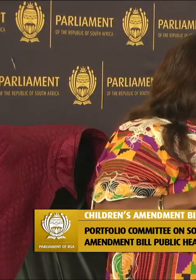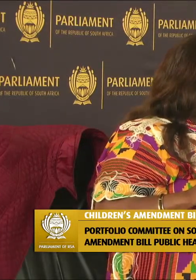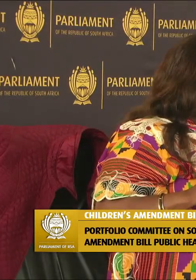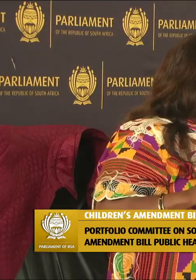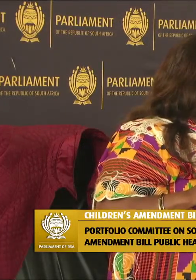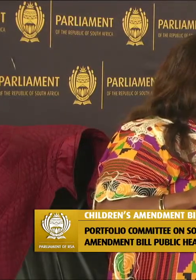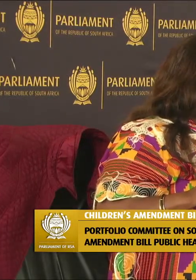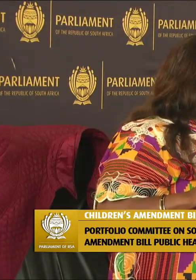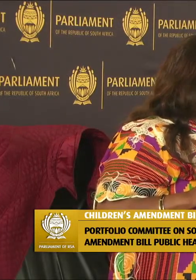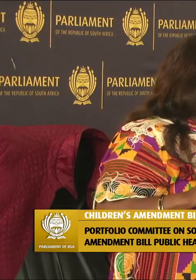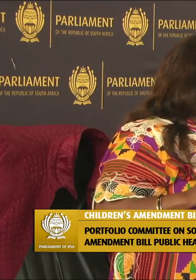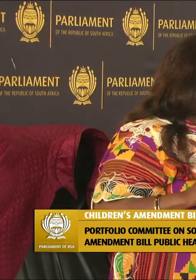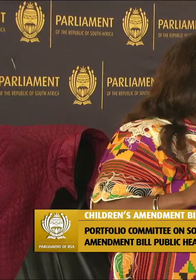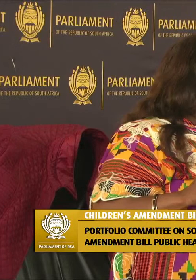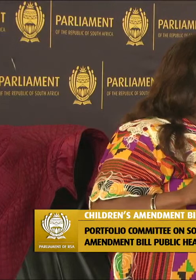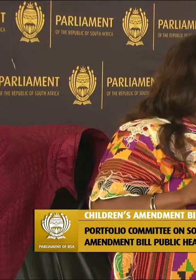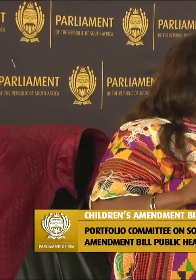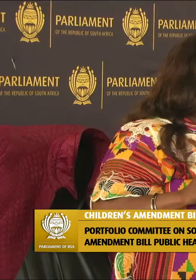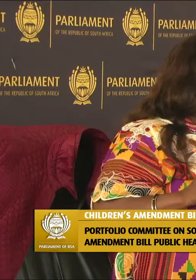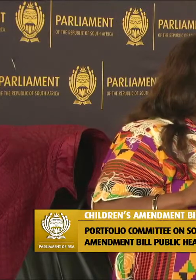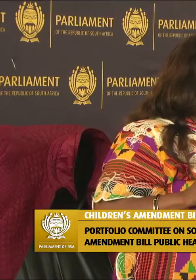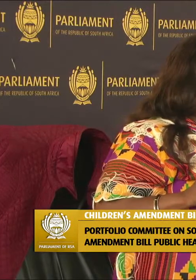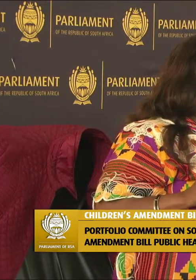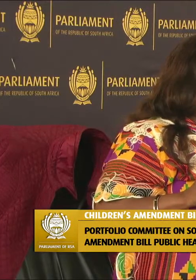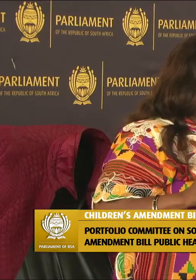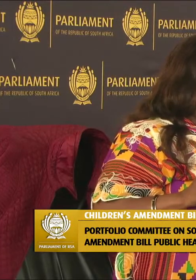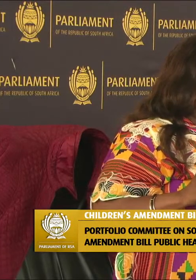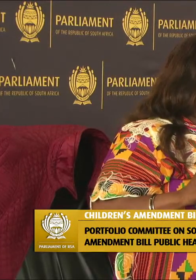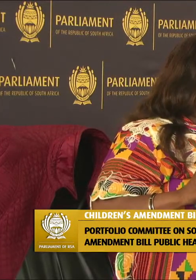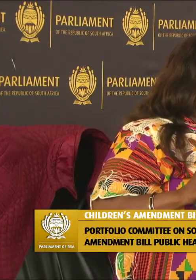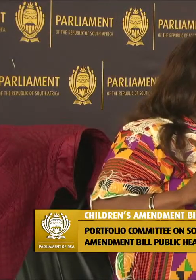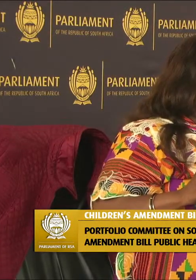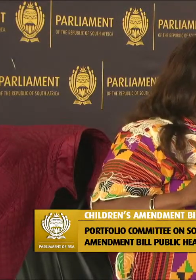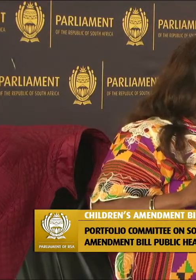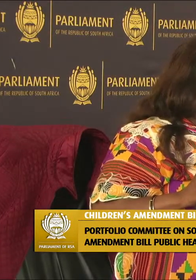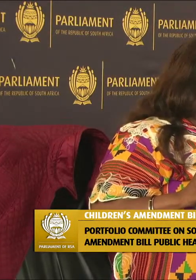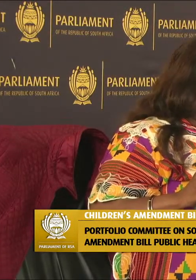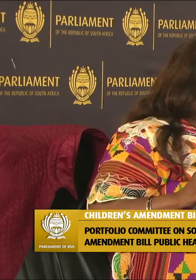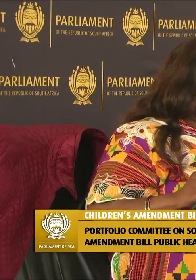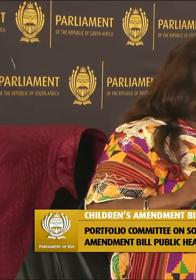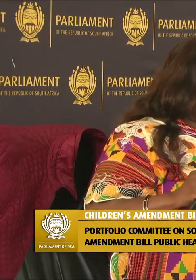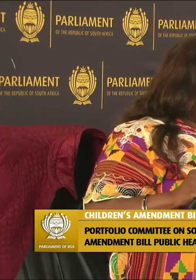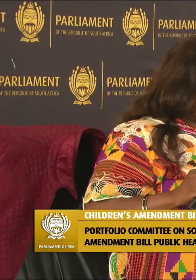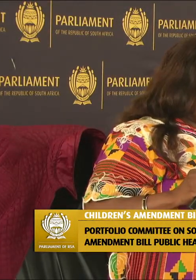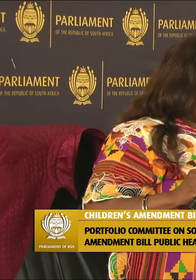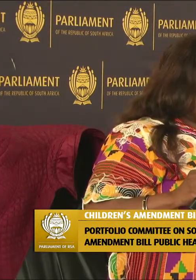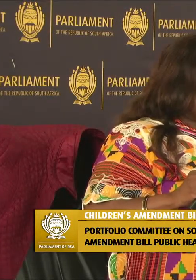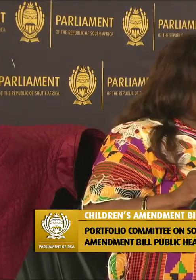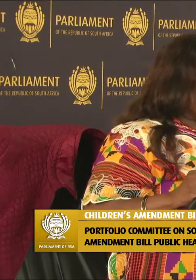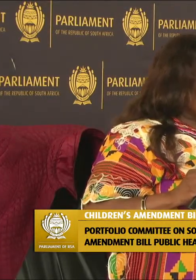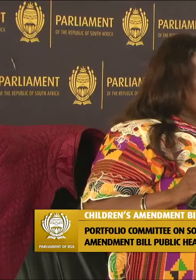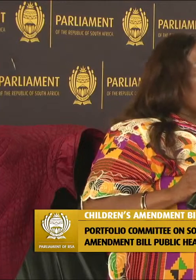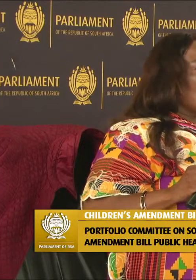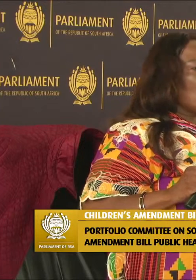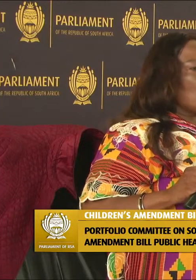on pension, they just decide to open an ECD and collect kids in their houses.